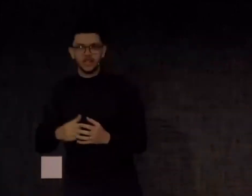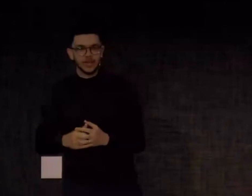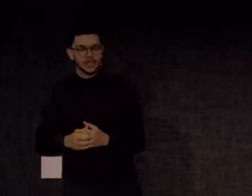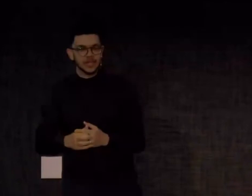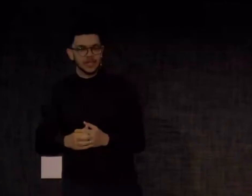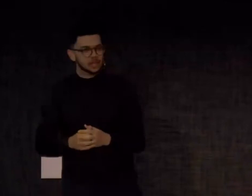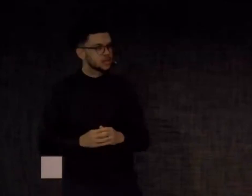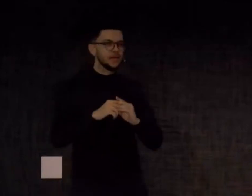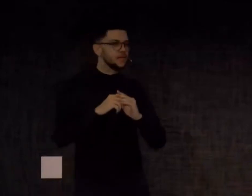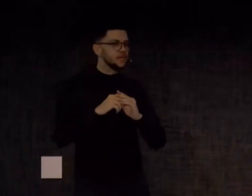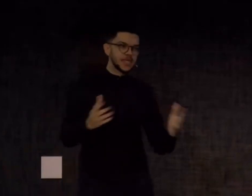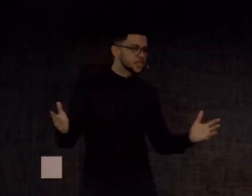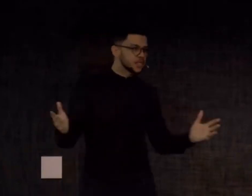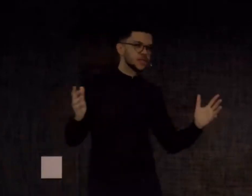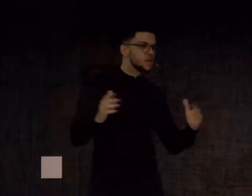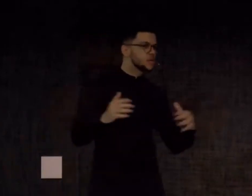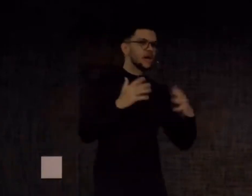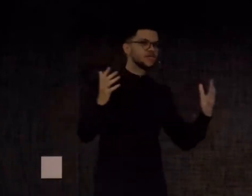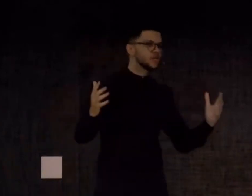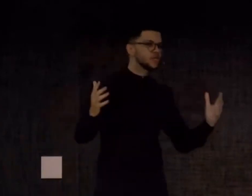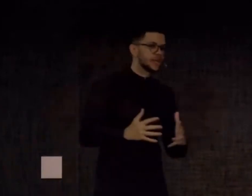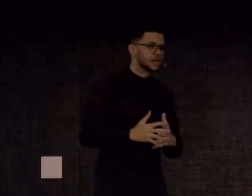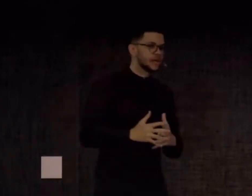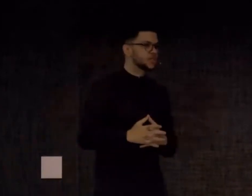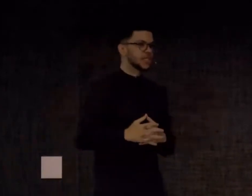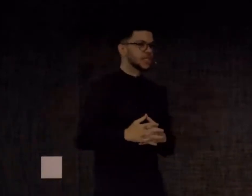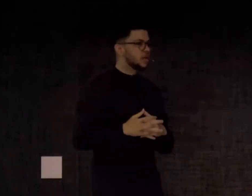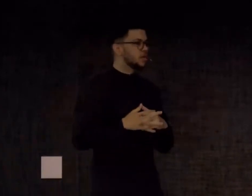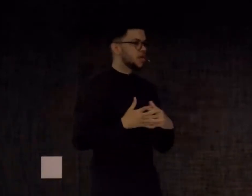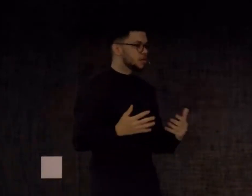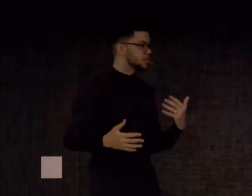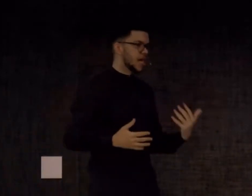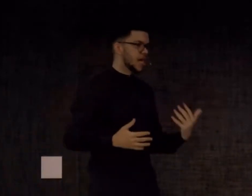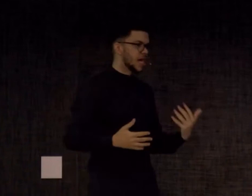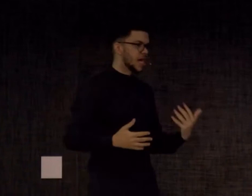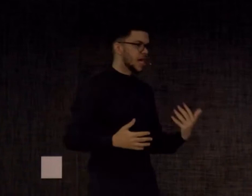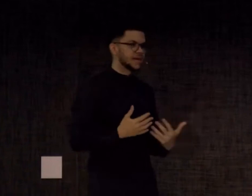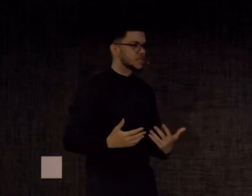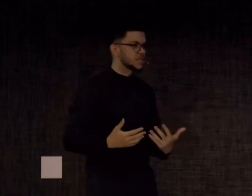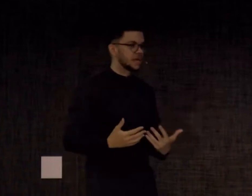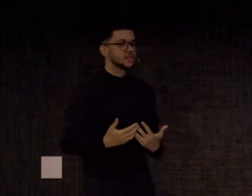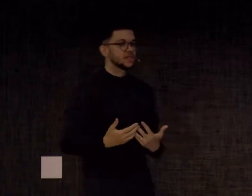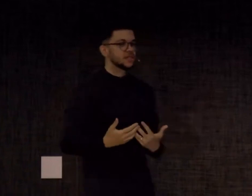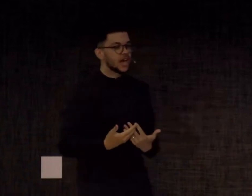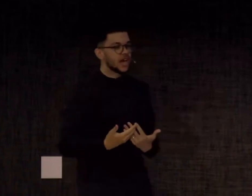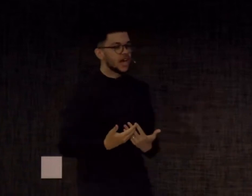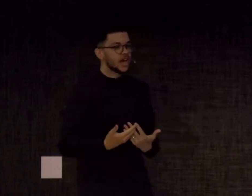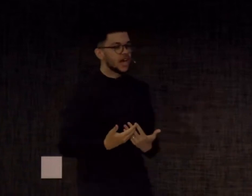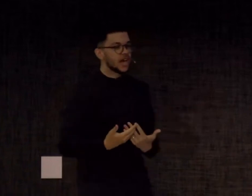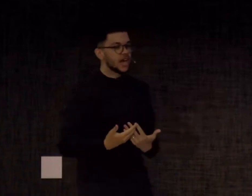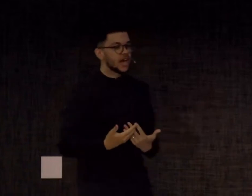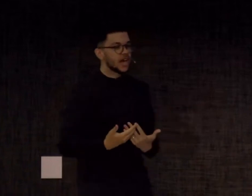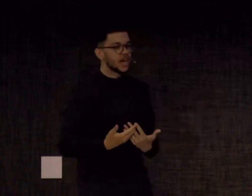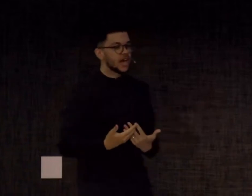policy documents, the speeches of the most powerful people in our country, those who diagnose South Africa's crises,